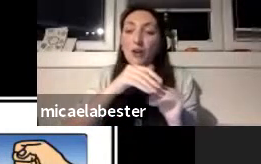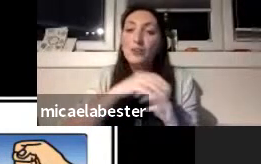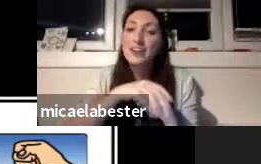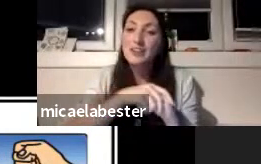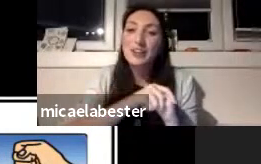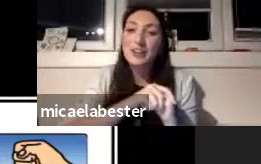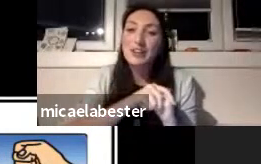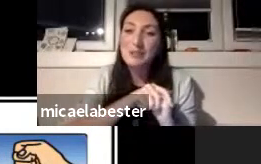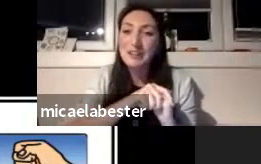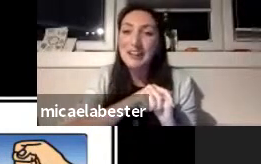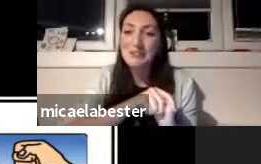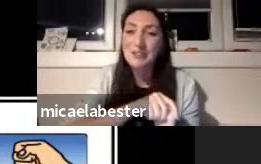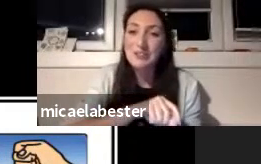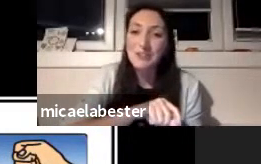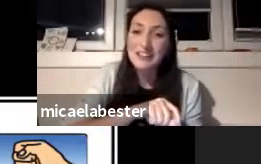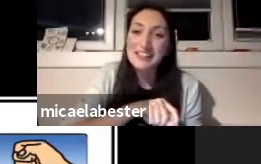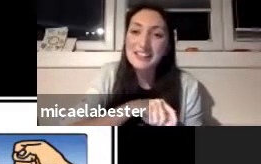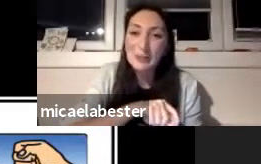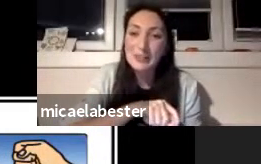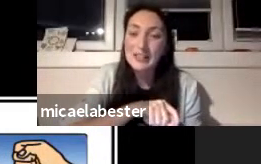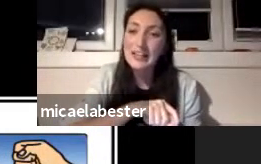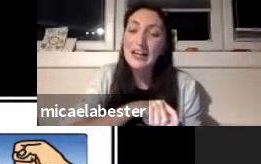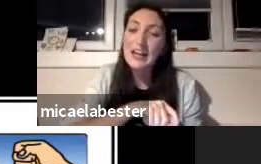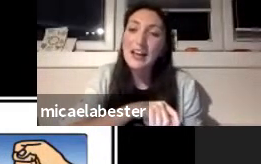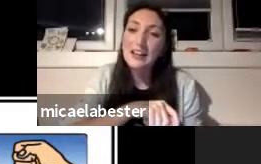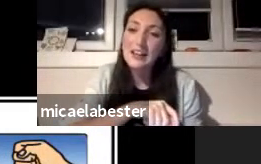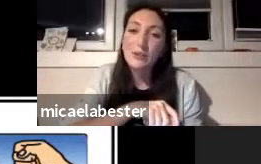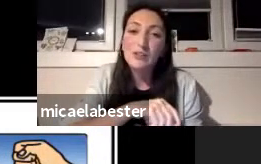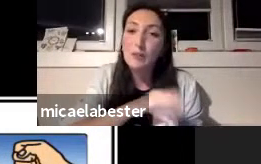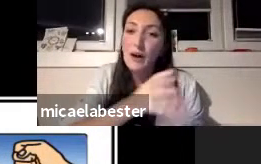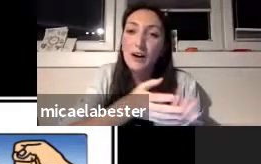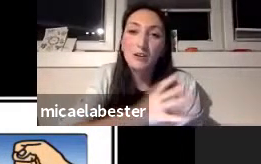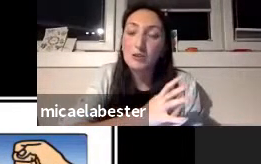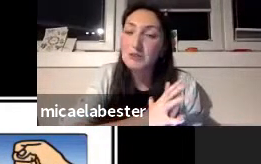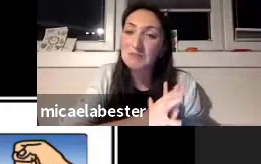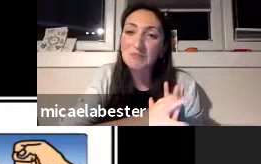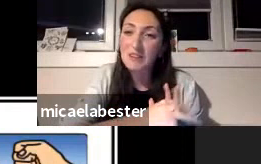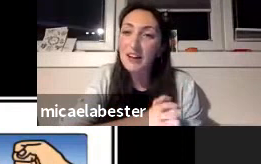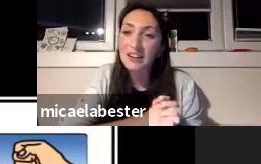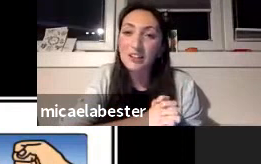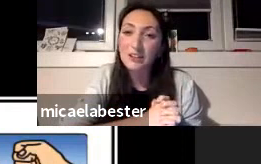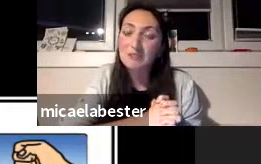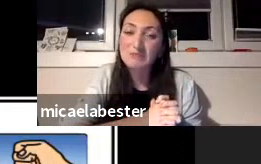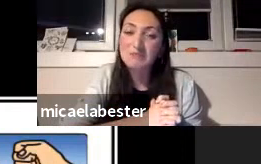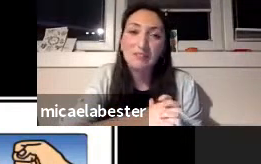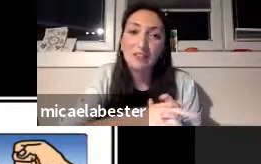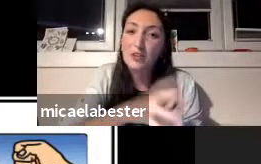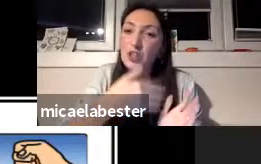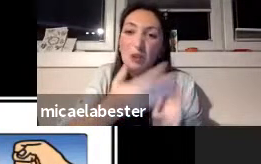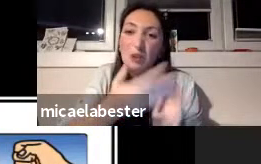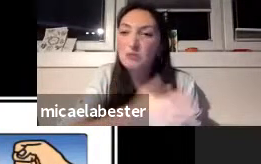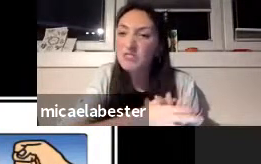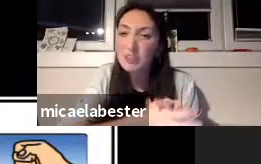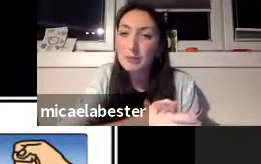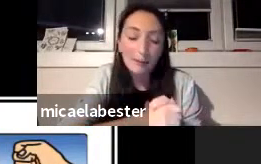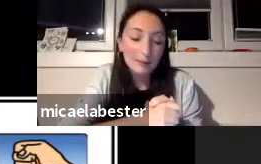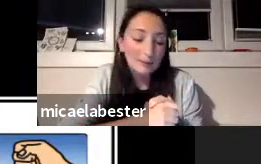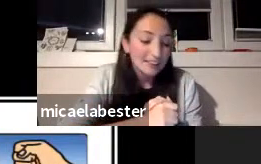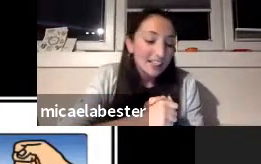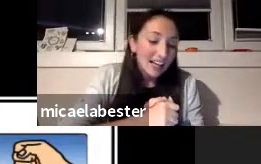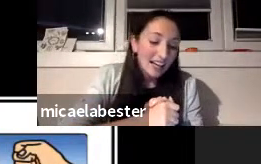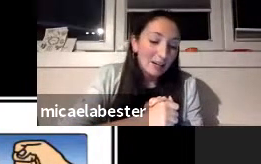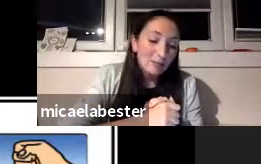of like a code and you can communicate with your friends using it in a noisy bar or, you know, on the tube, something